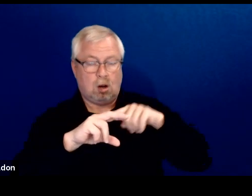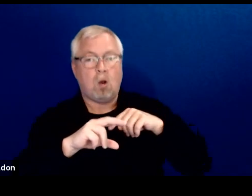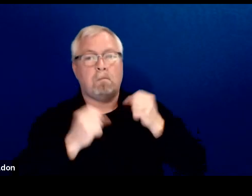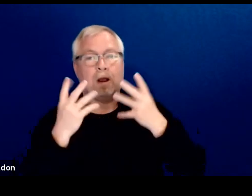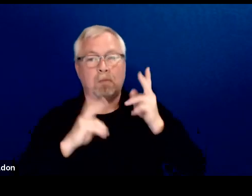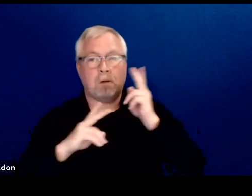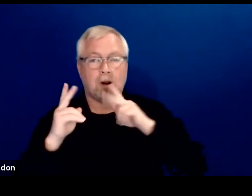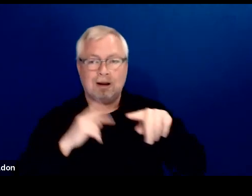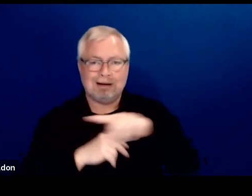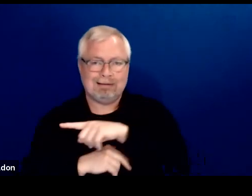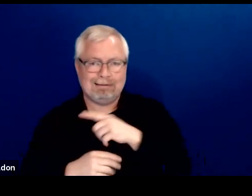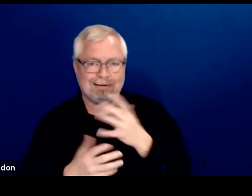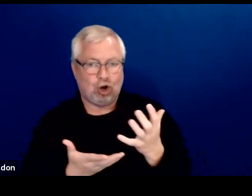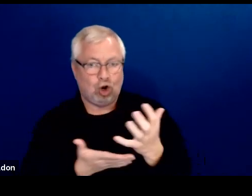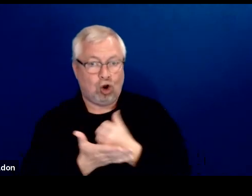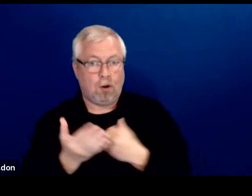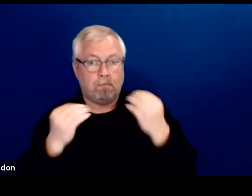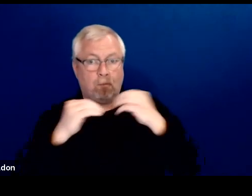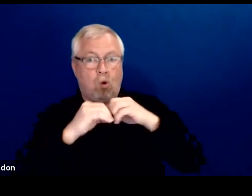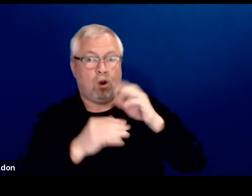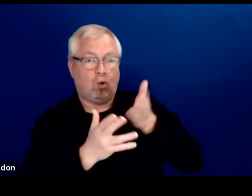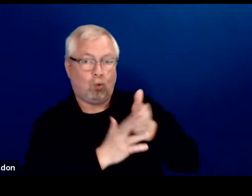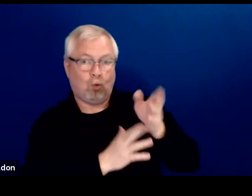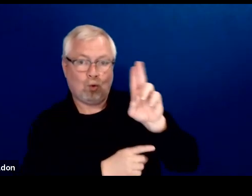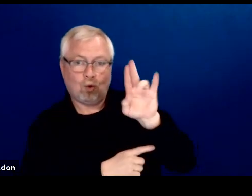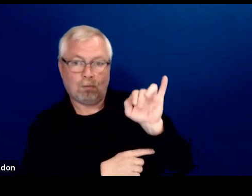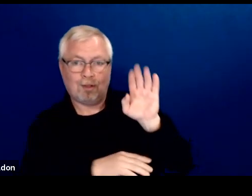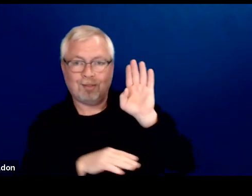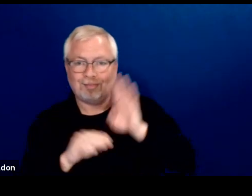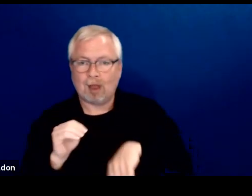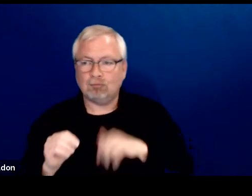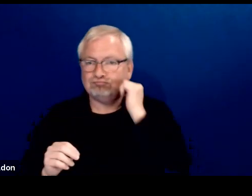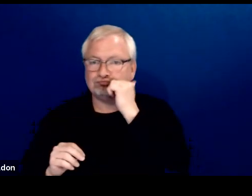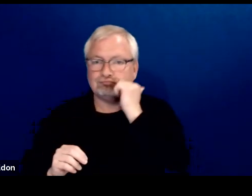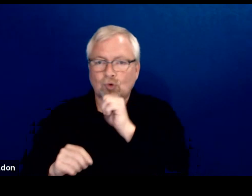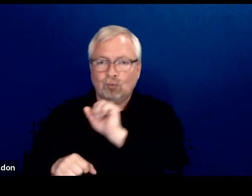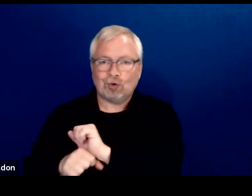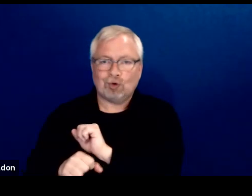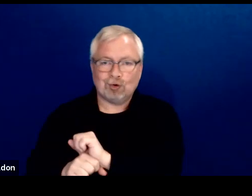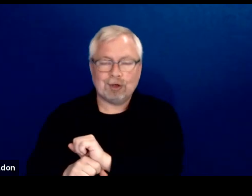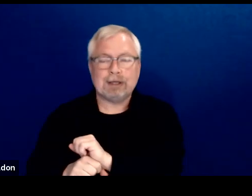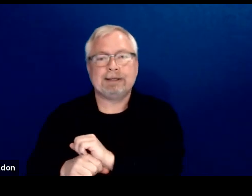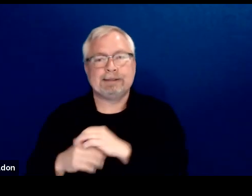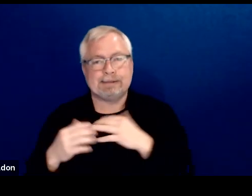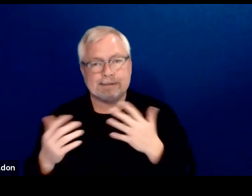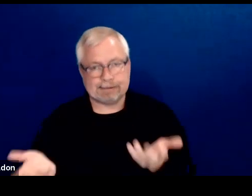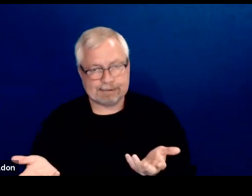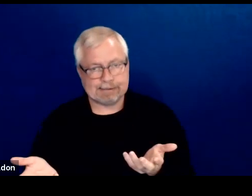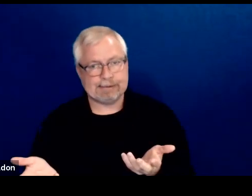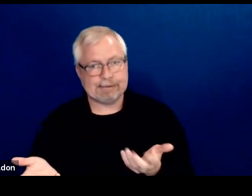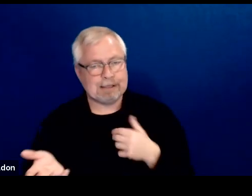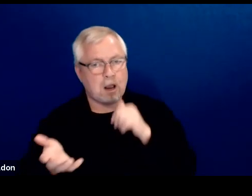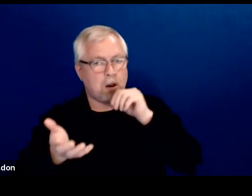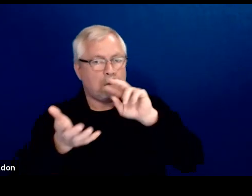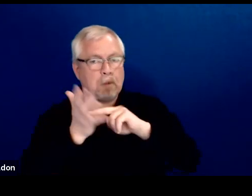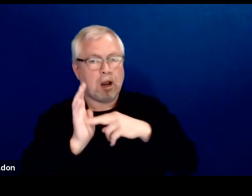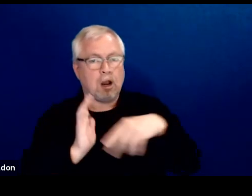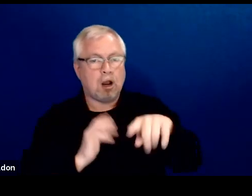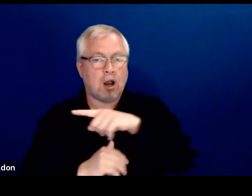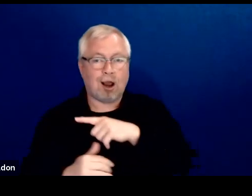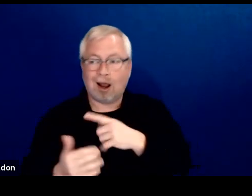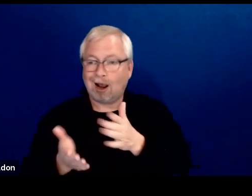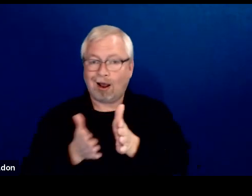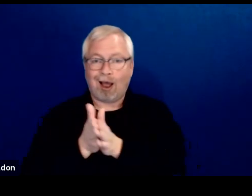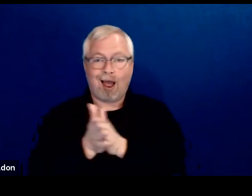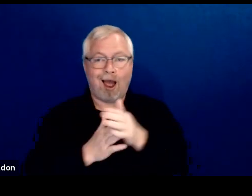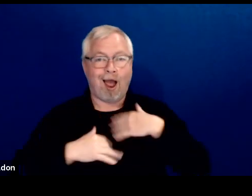on unemployment insurance during this time than they would in their day-to-day work. It's an odd incentive structure to be in place. And of course, there's some challenges that come with it, but